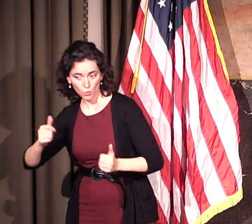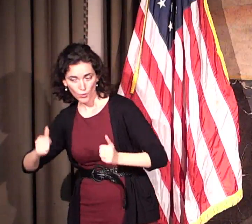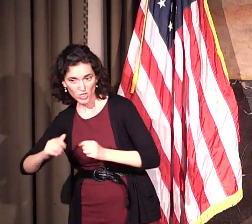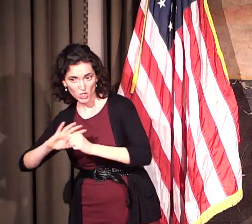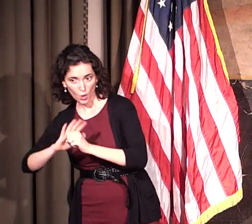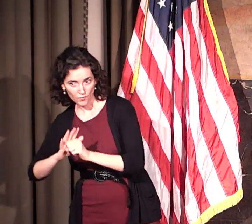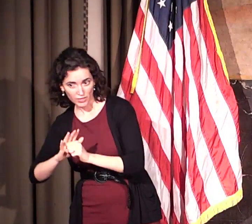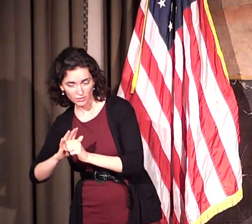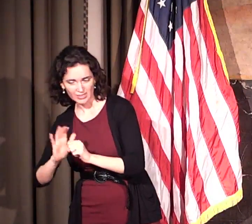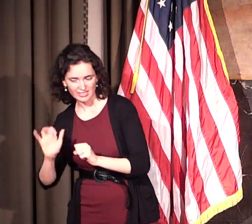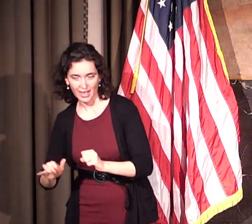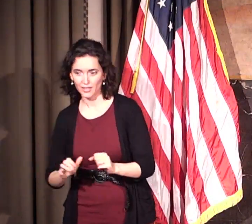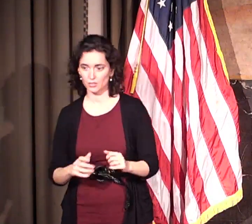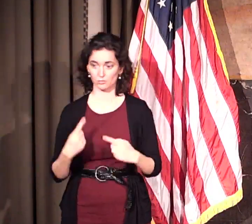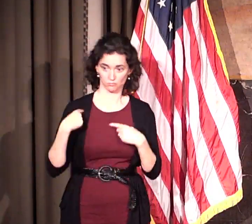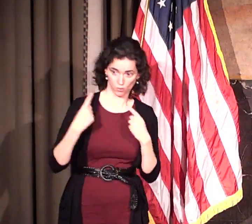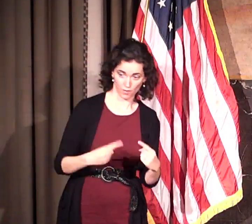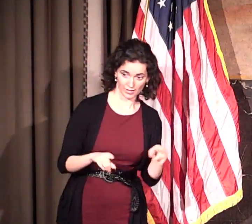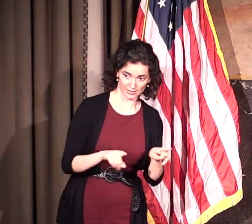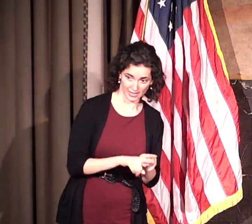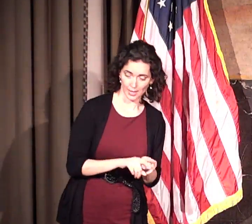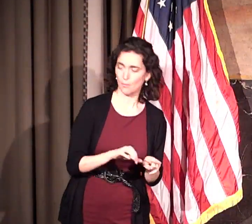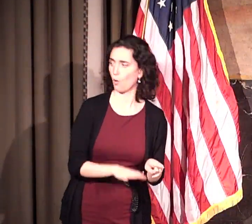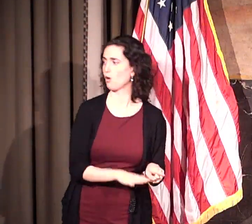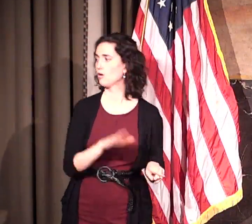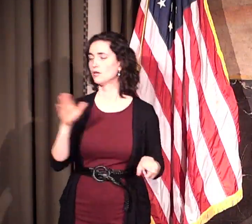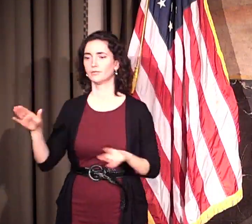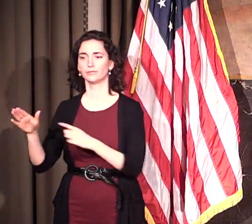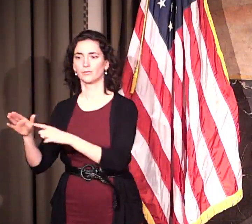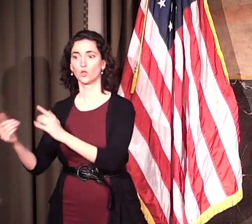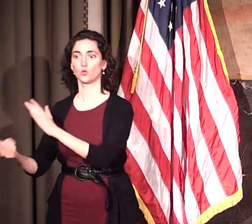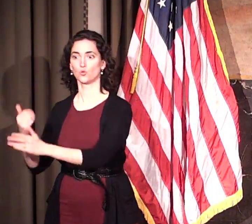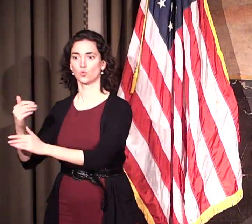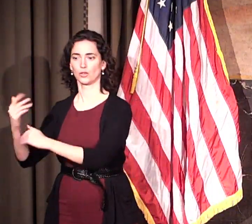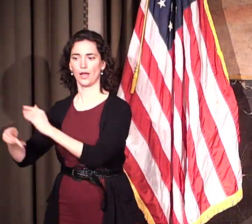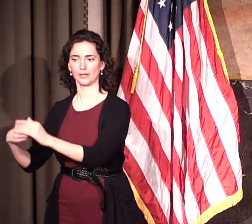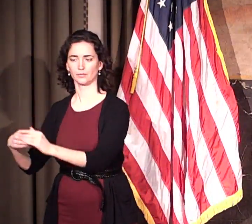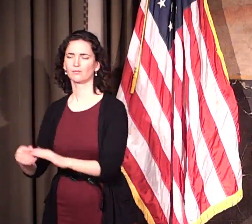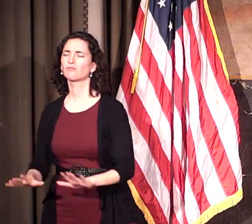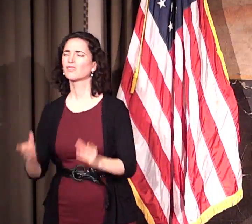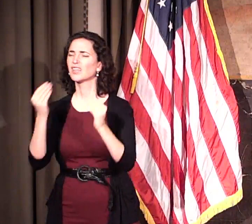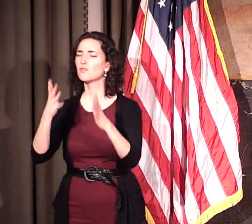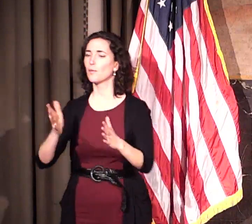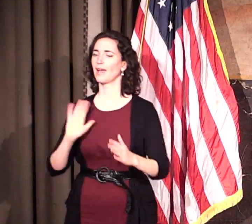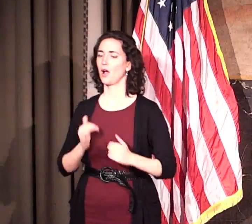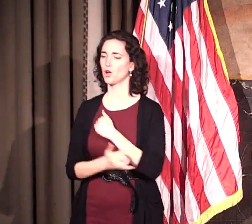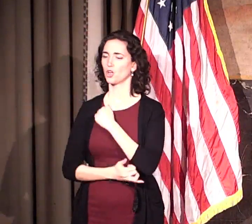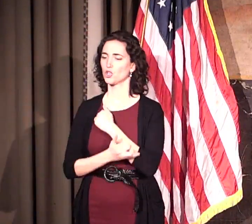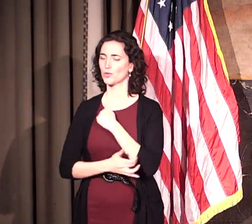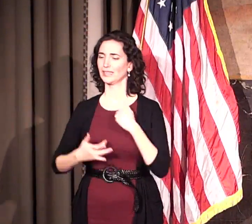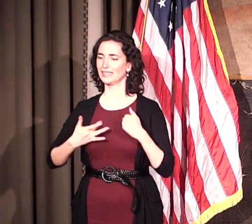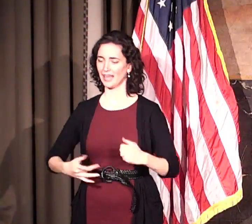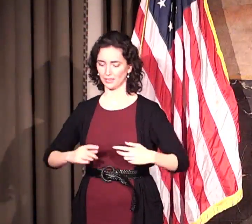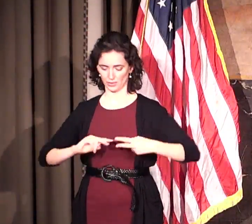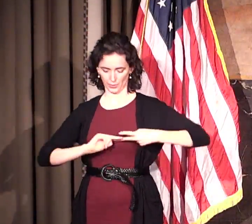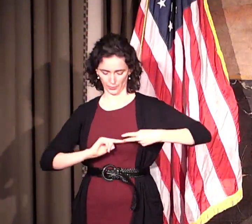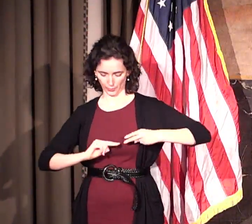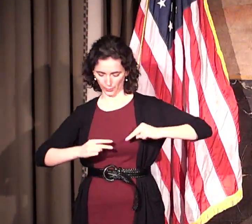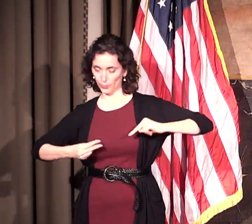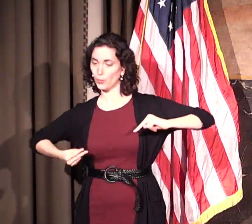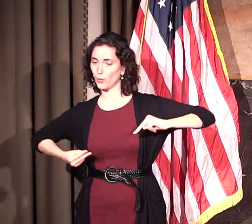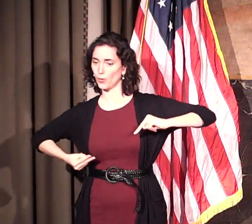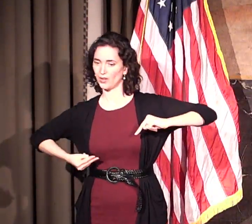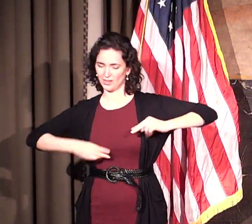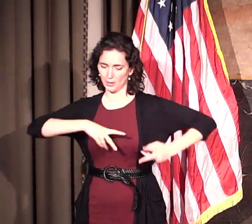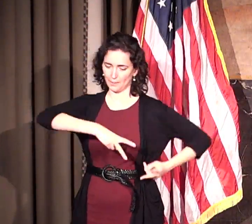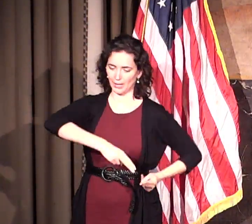We don't do a lot of genomic sequencing and surveillance in this country. That's been talked about before. Some European countries